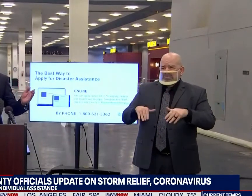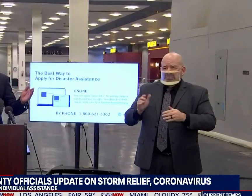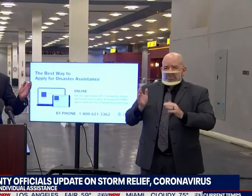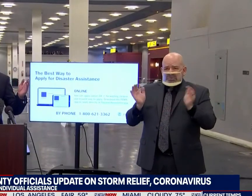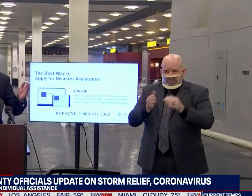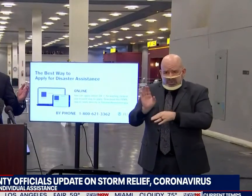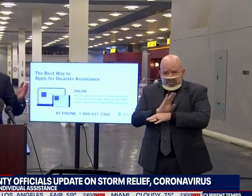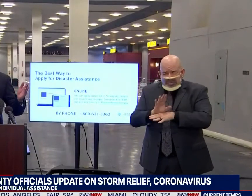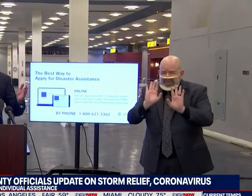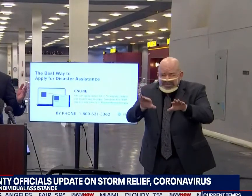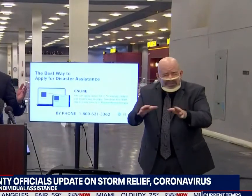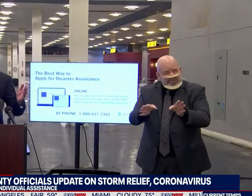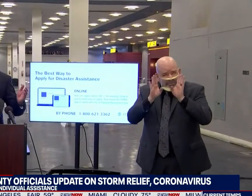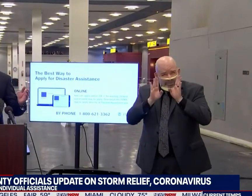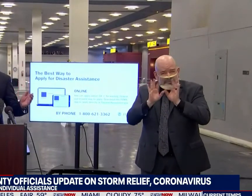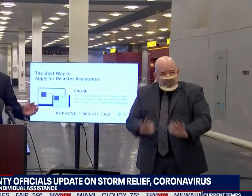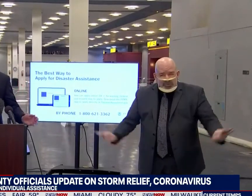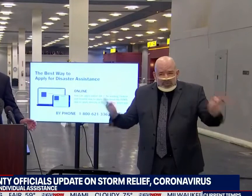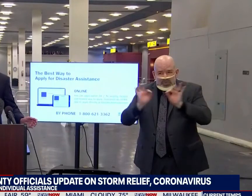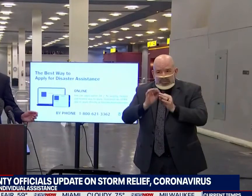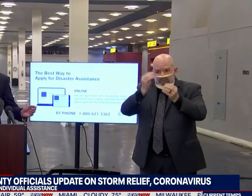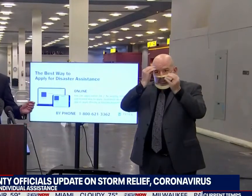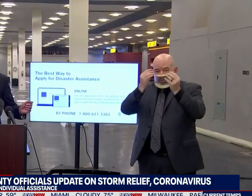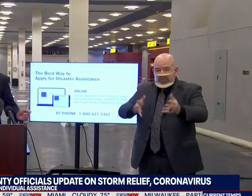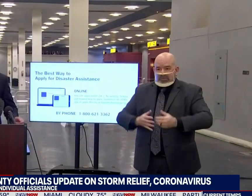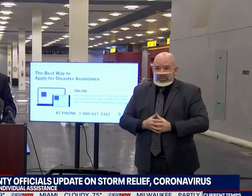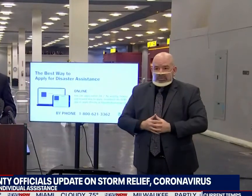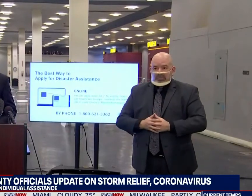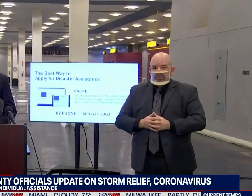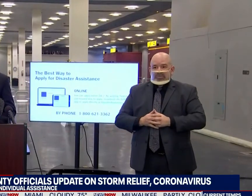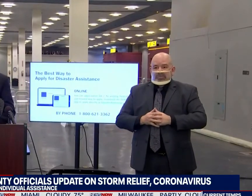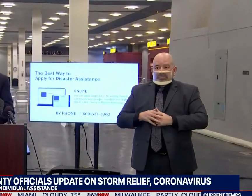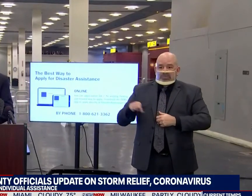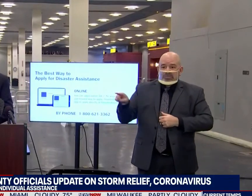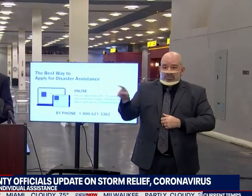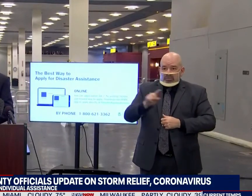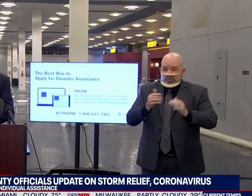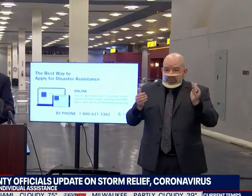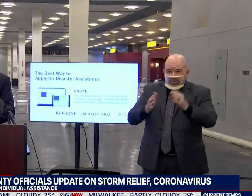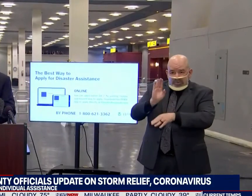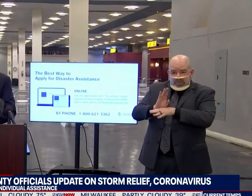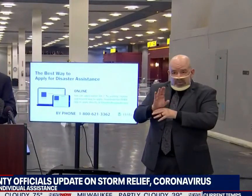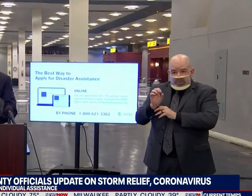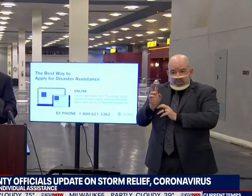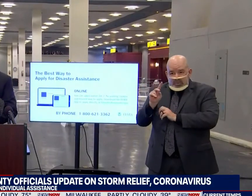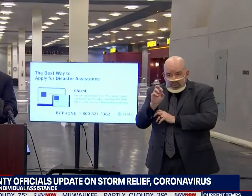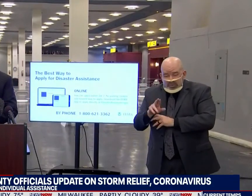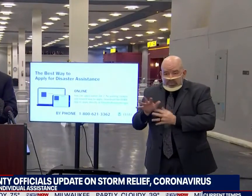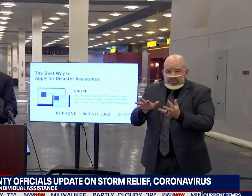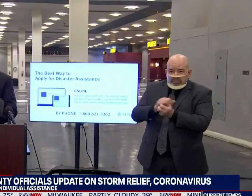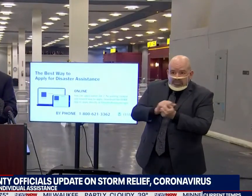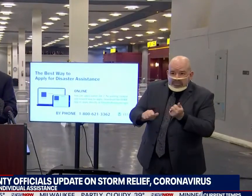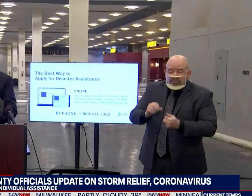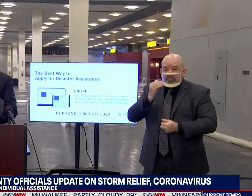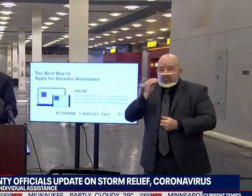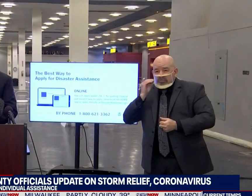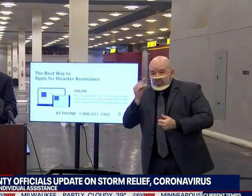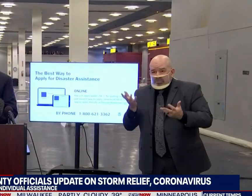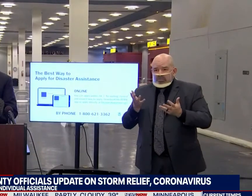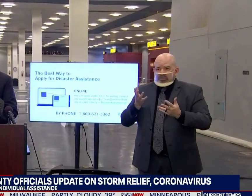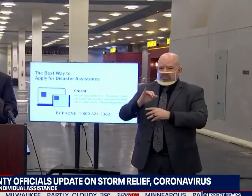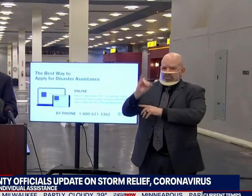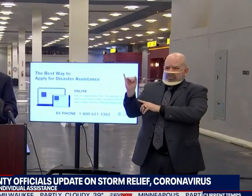and renters in this emergency. Okay. Additionally, if you have damage to your home or business that's not covered